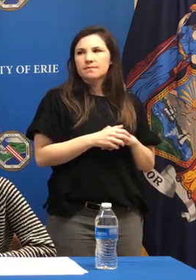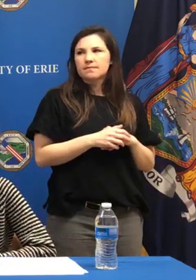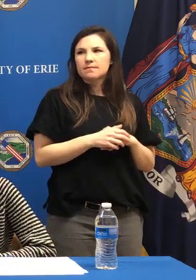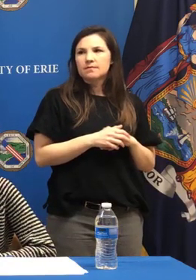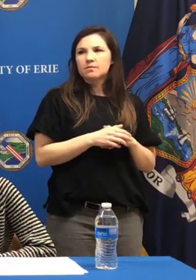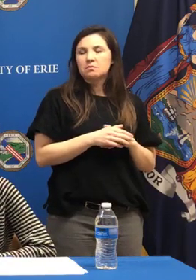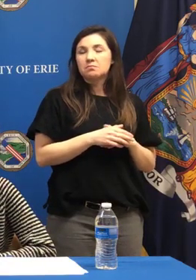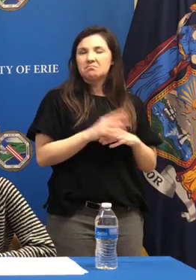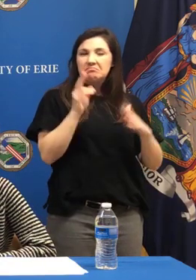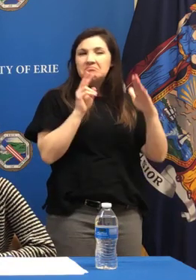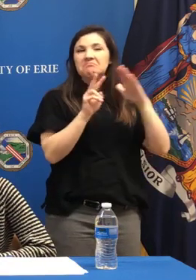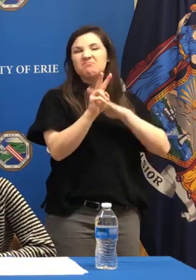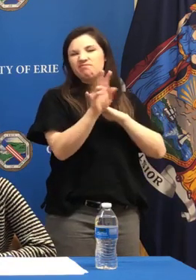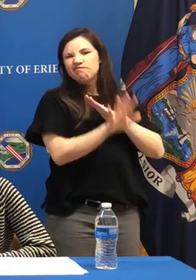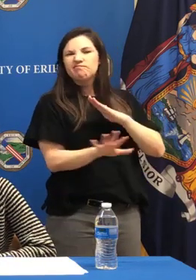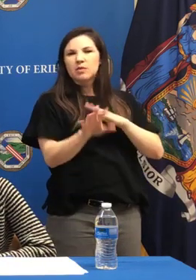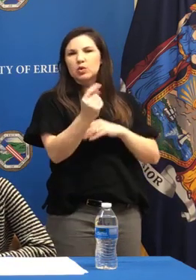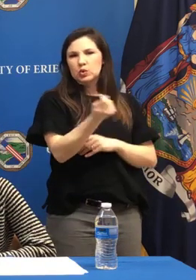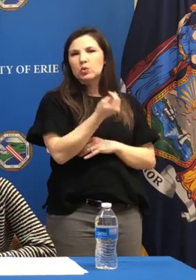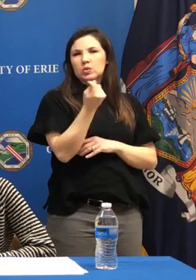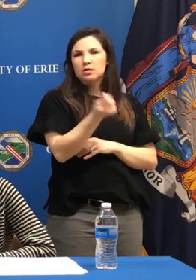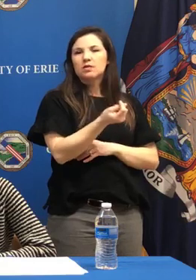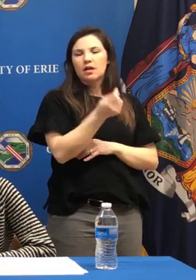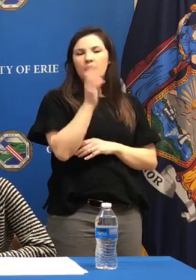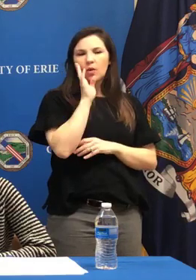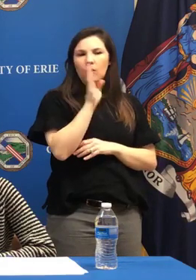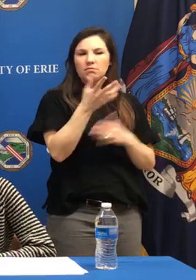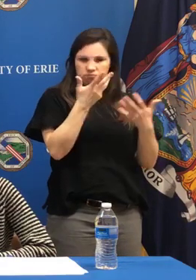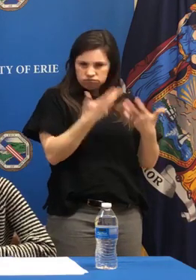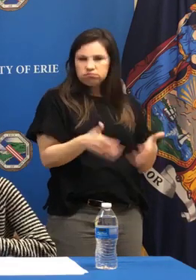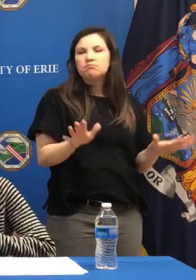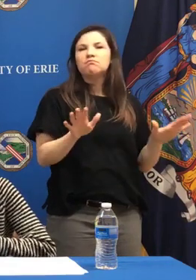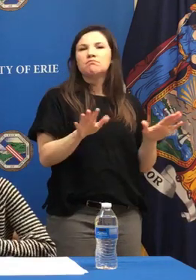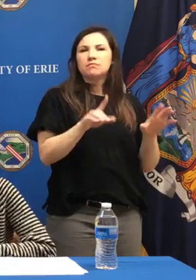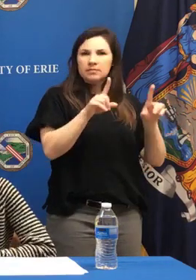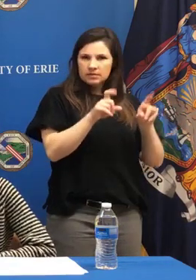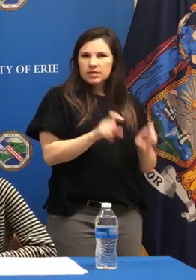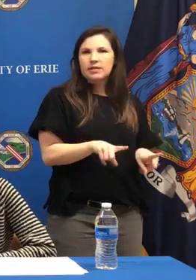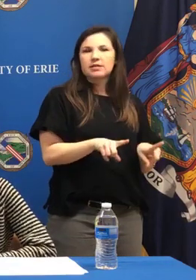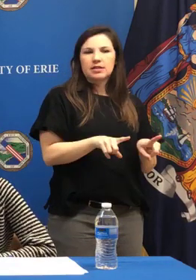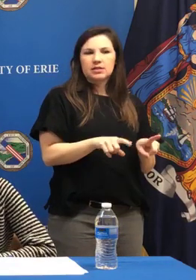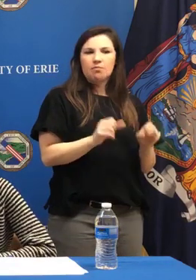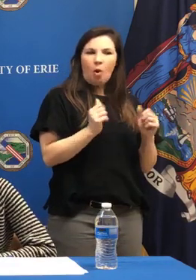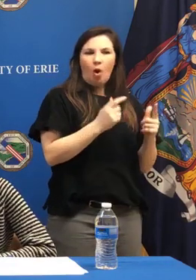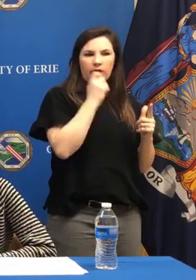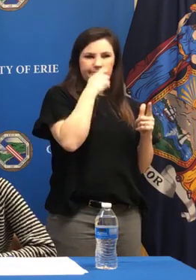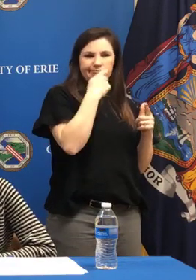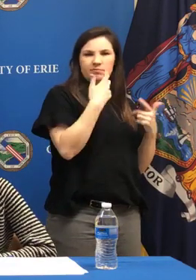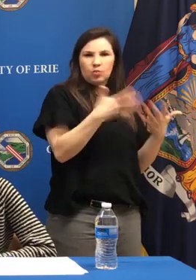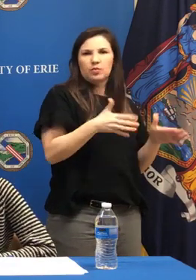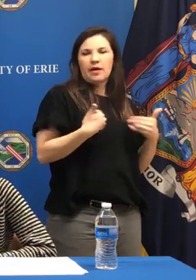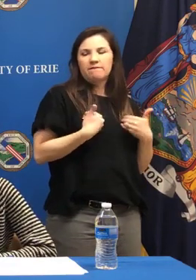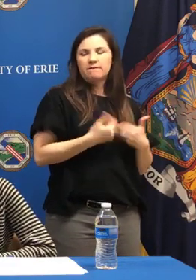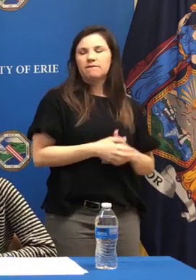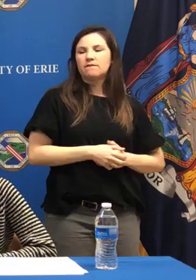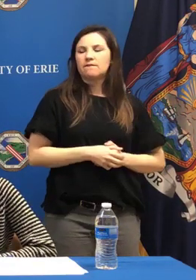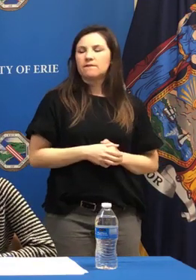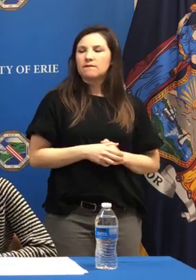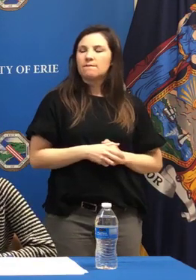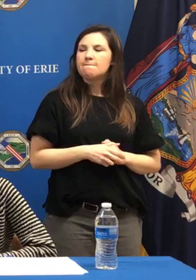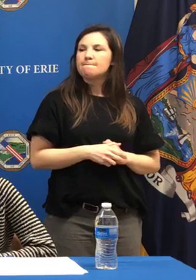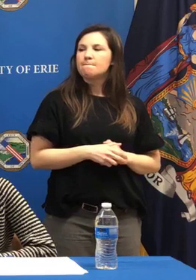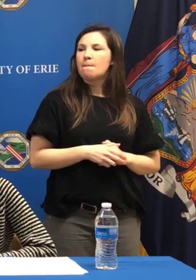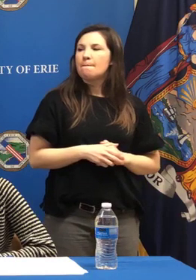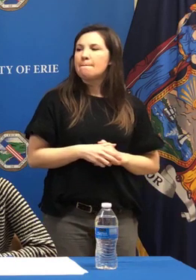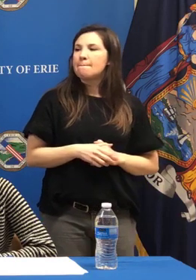We anticipate sometime Tuesday we'll have completed all of the testing on all the specimens that we currently